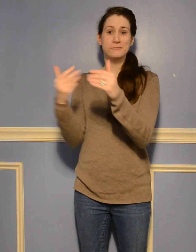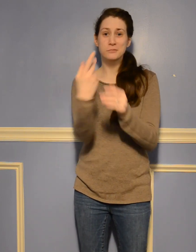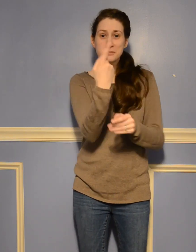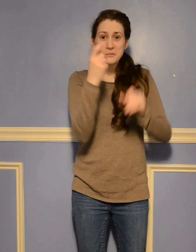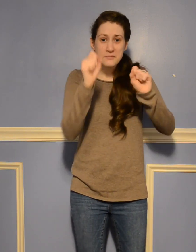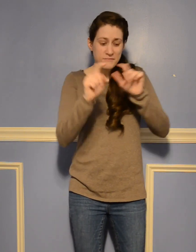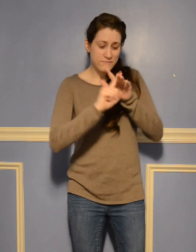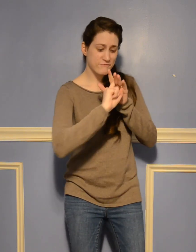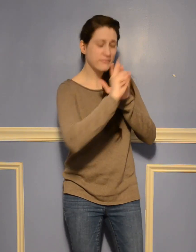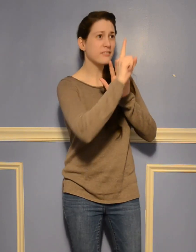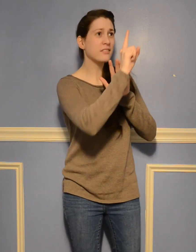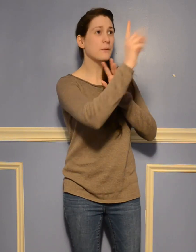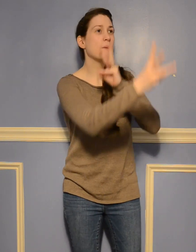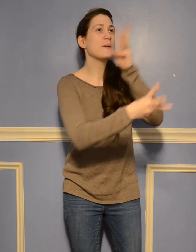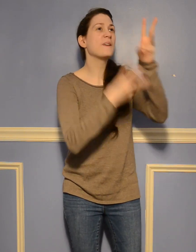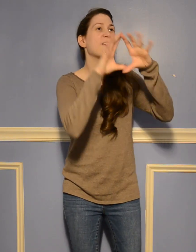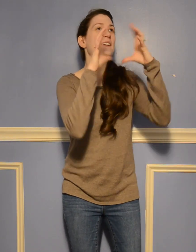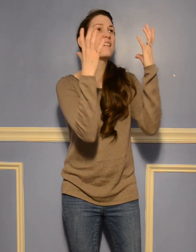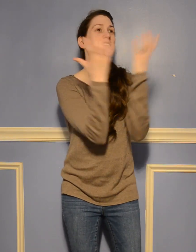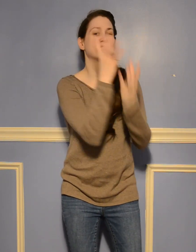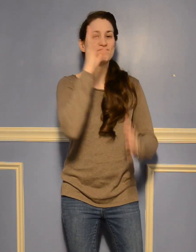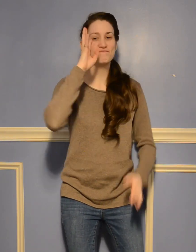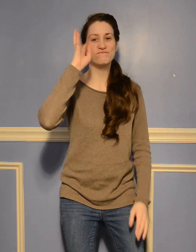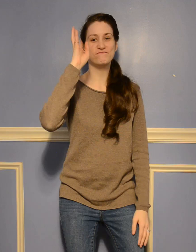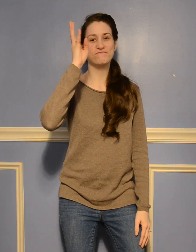Run away to a world that we